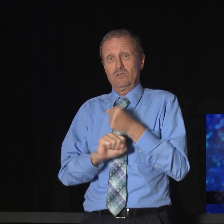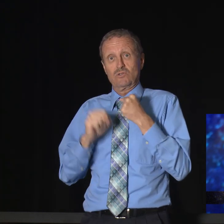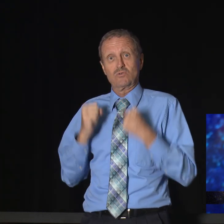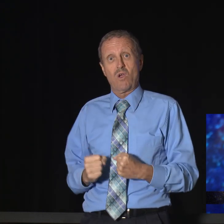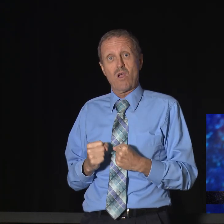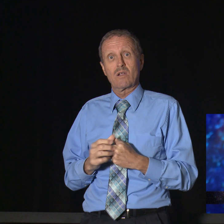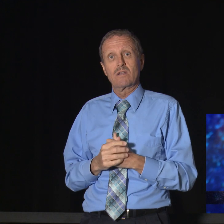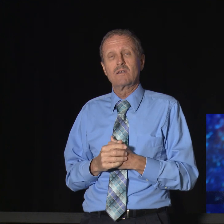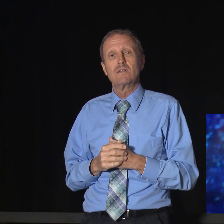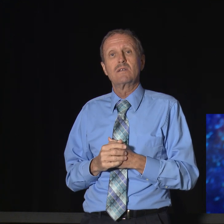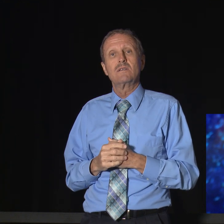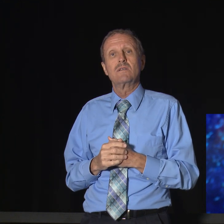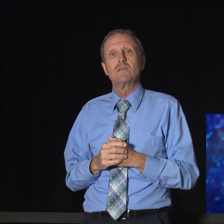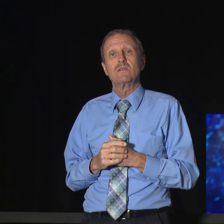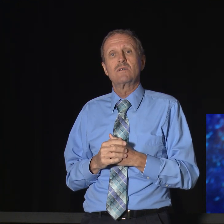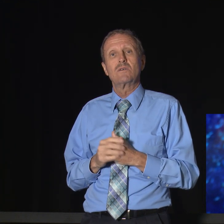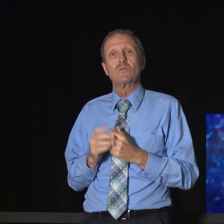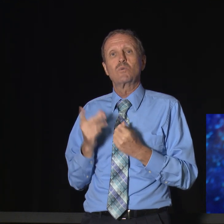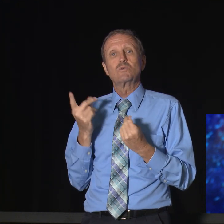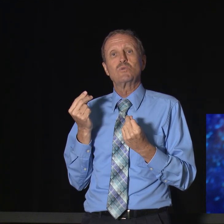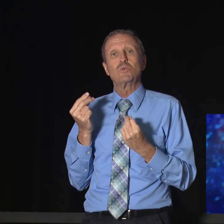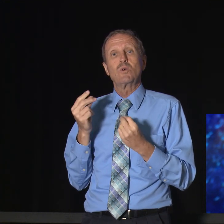was to step out of his throne.